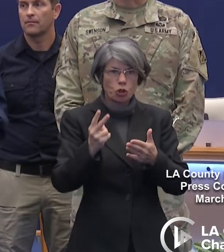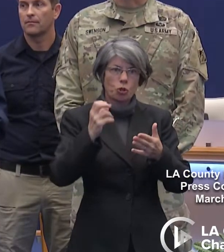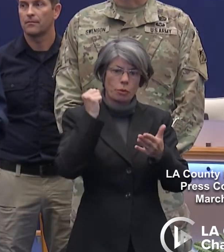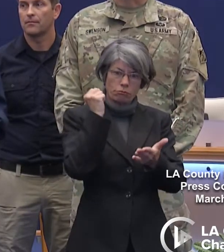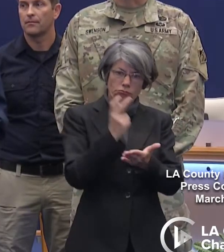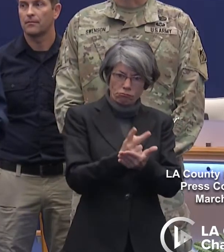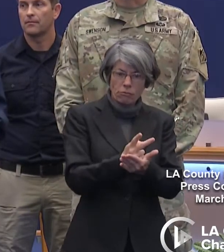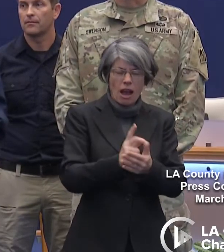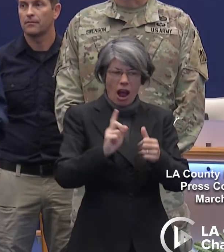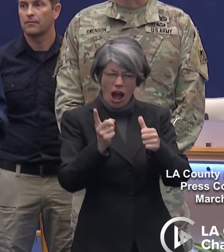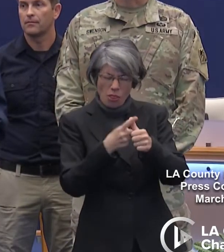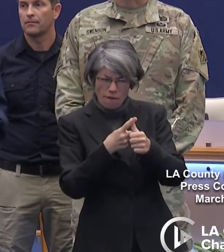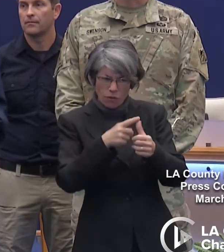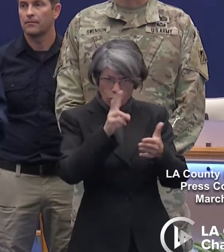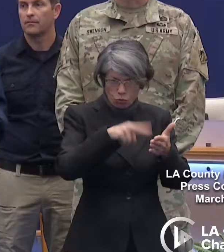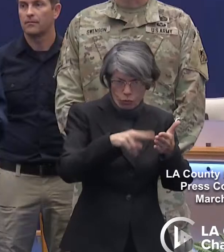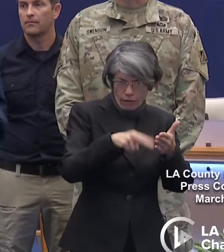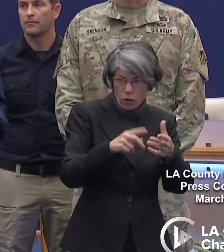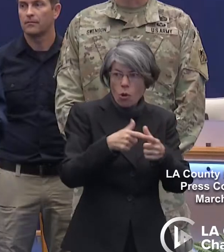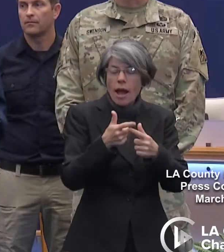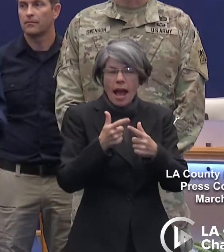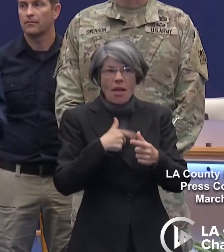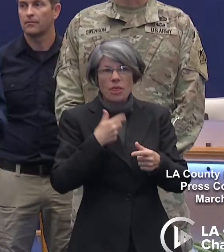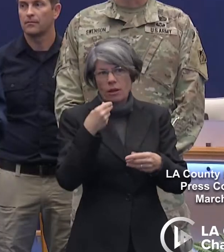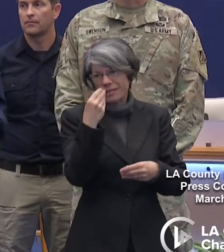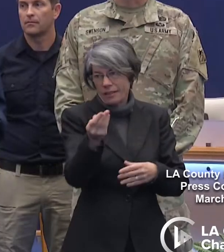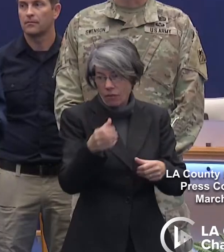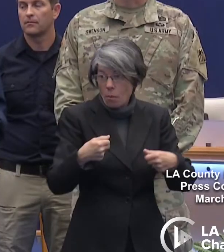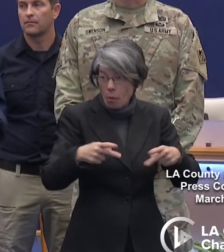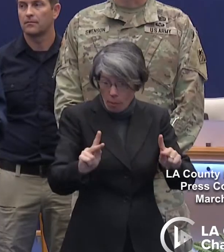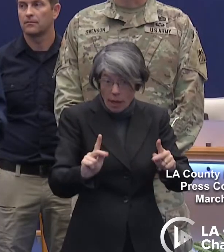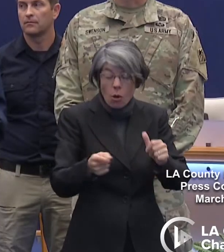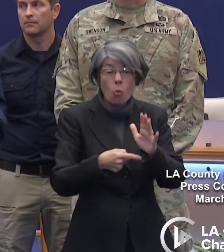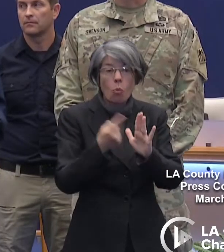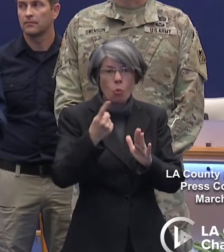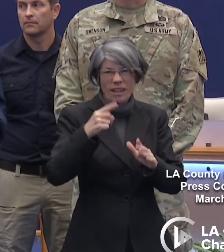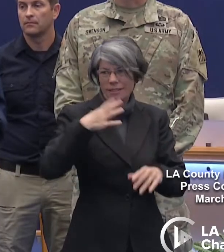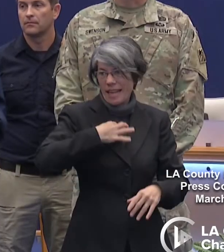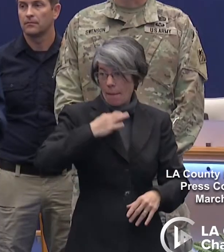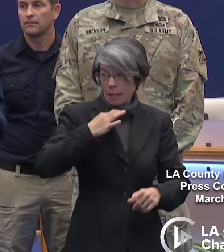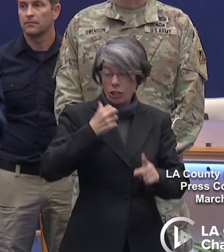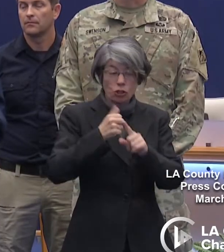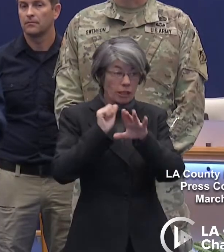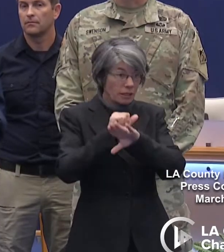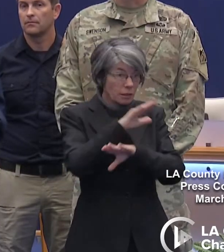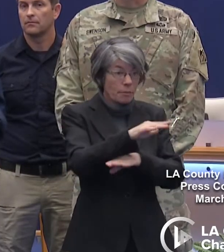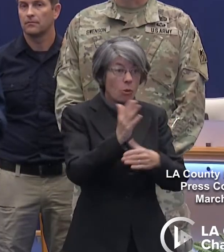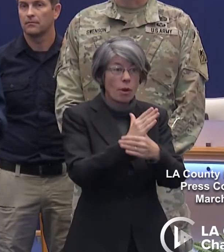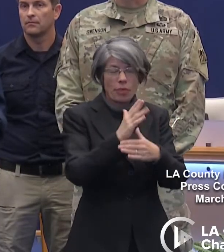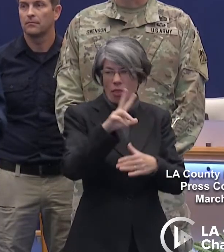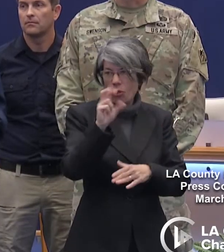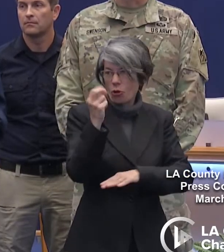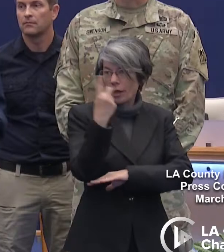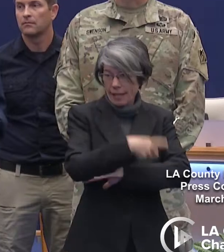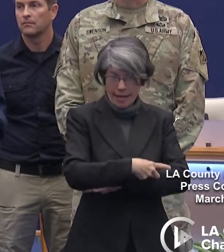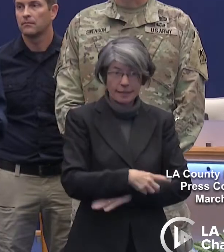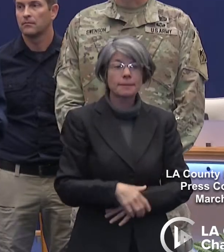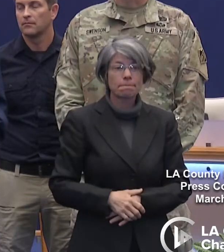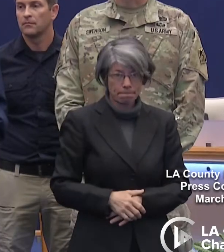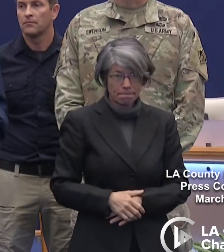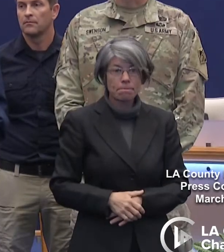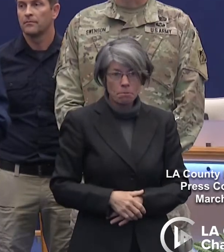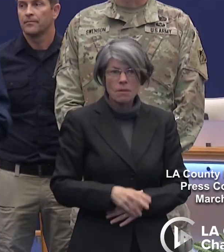on that first review, and our goal is to issue a permit once applications have been submitted within 30 days. This